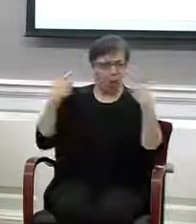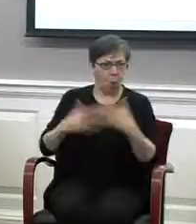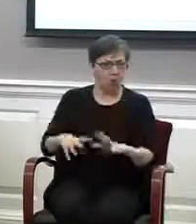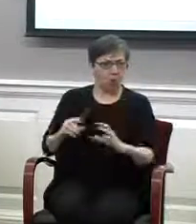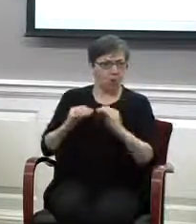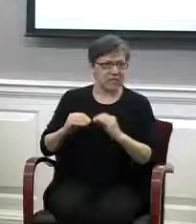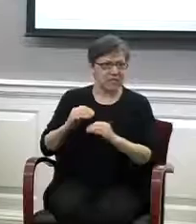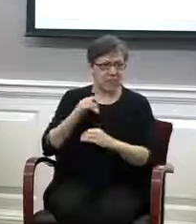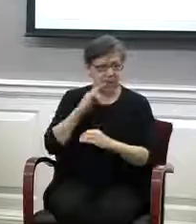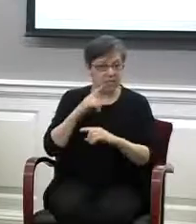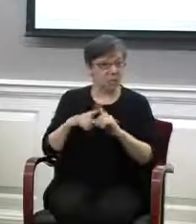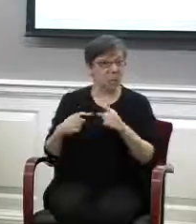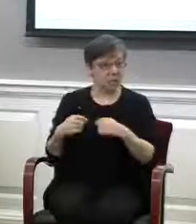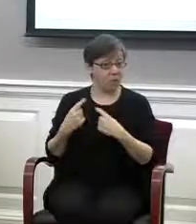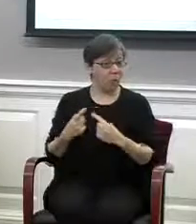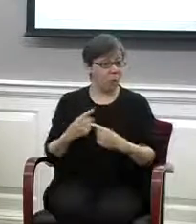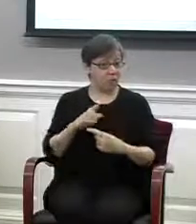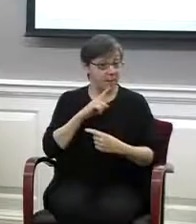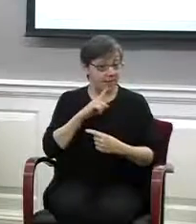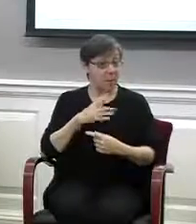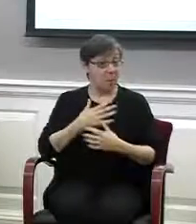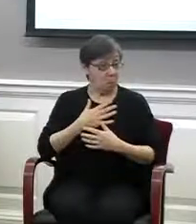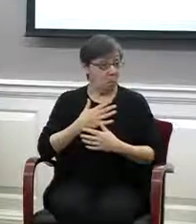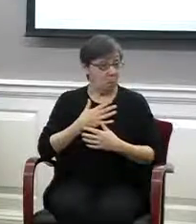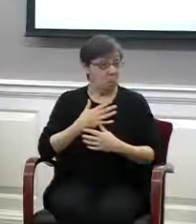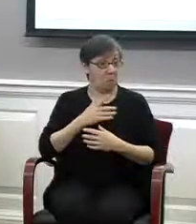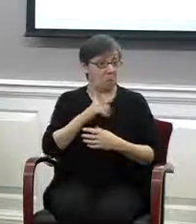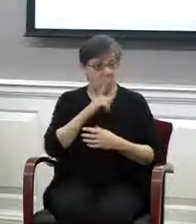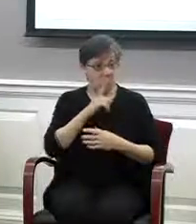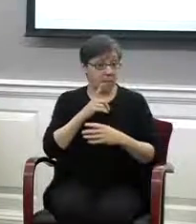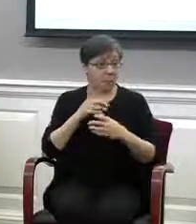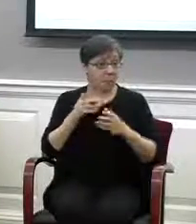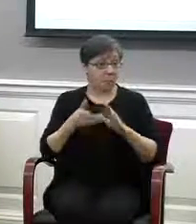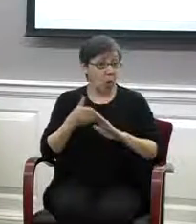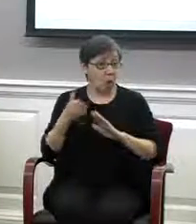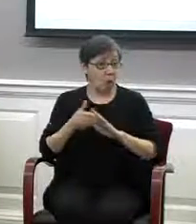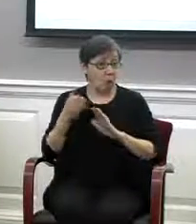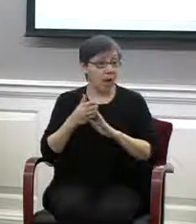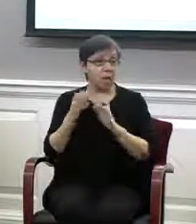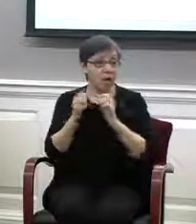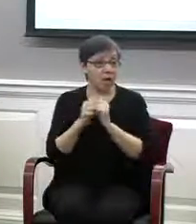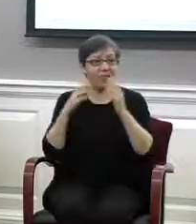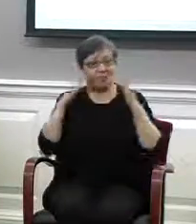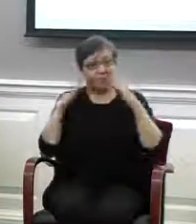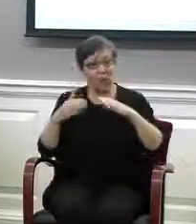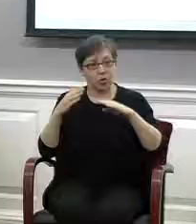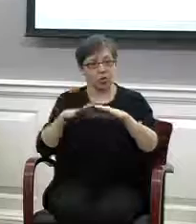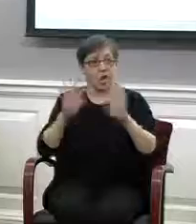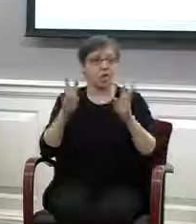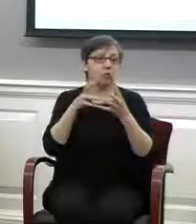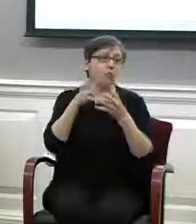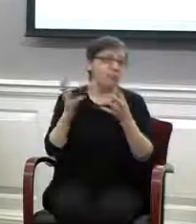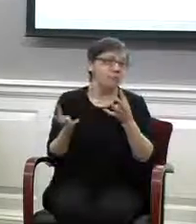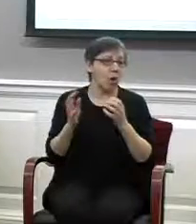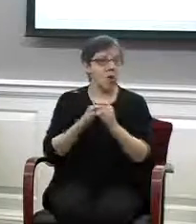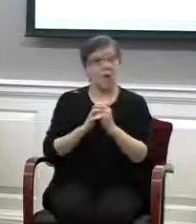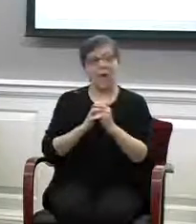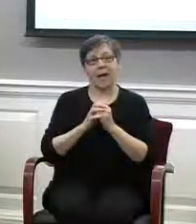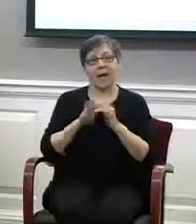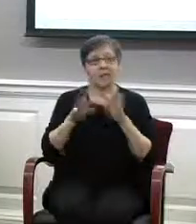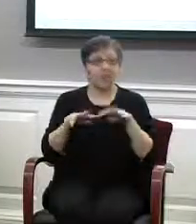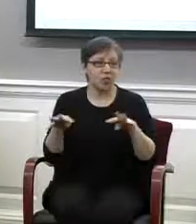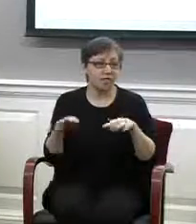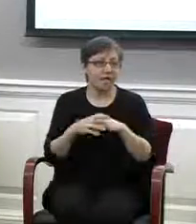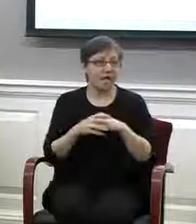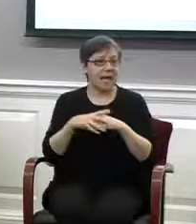so far, for the last few years, they've been able to operate it without too much, with the focus on the rainbow, with diversity and pluralism, and